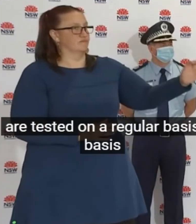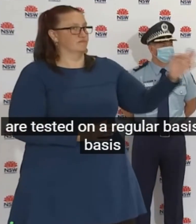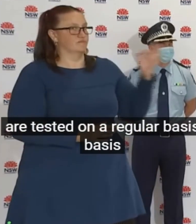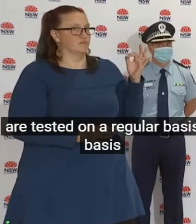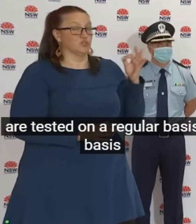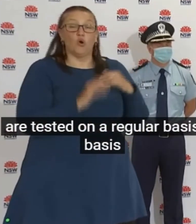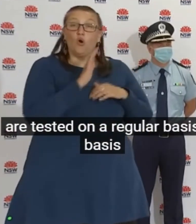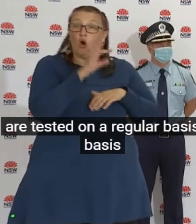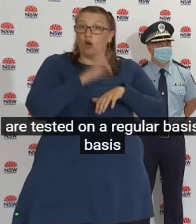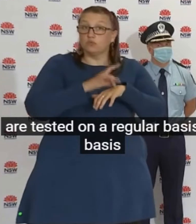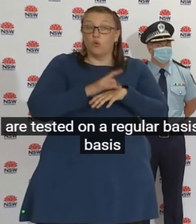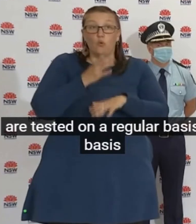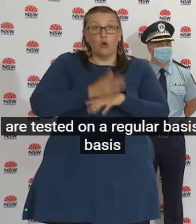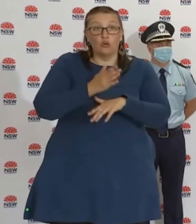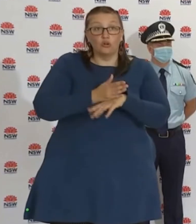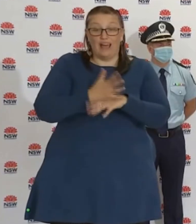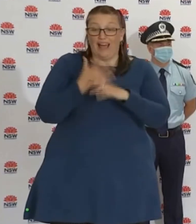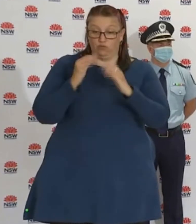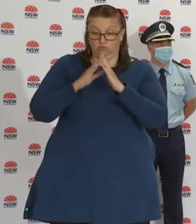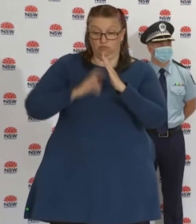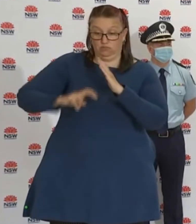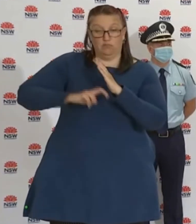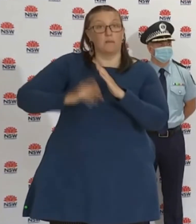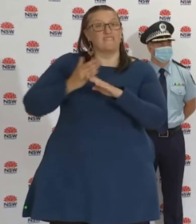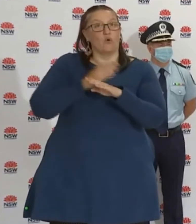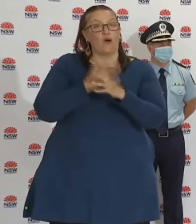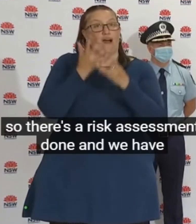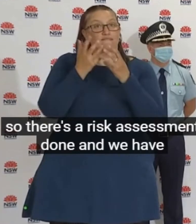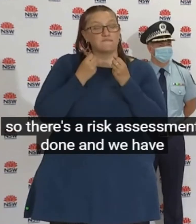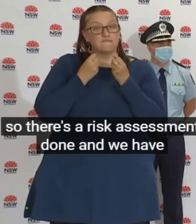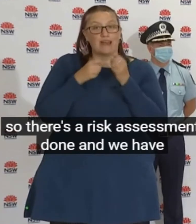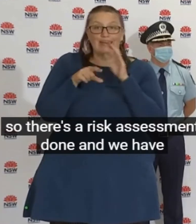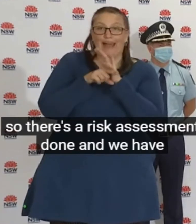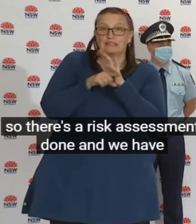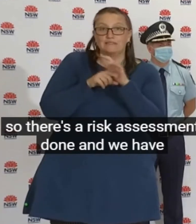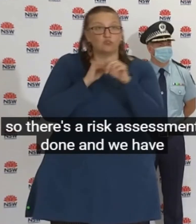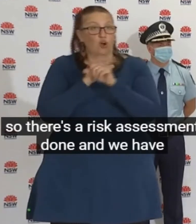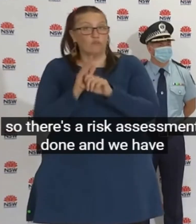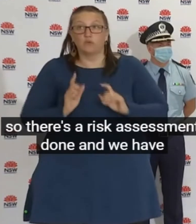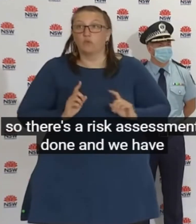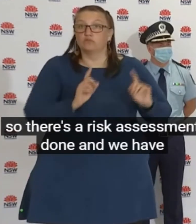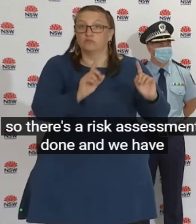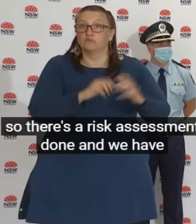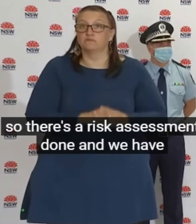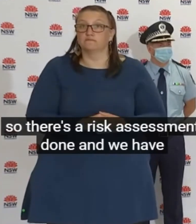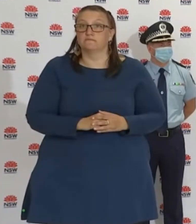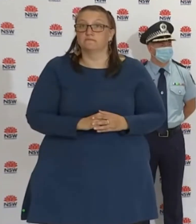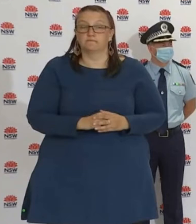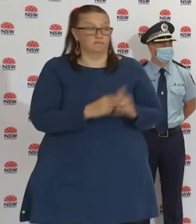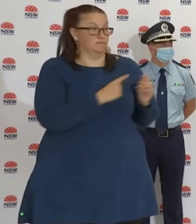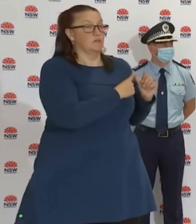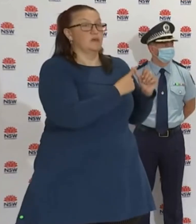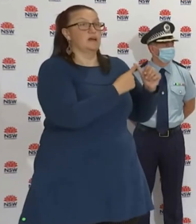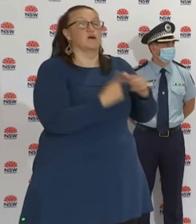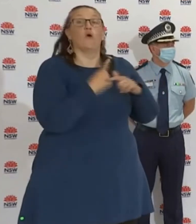Before their test result comes in, they have to isolate. They would have nurses would have to follow that rule. So there's a risk assessment done, and we have, in